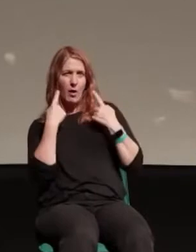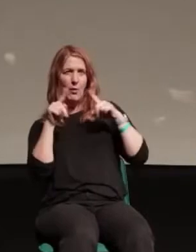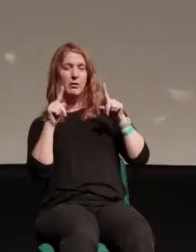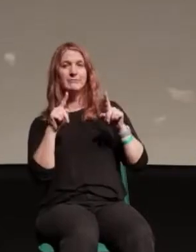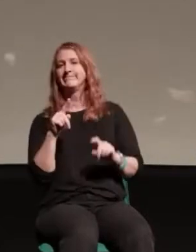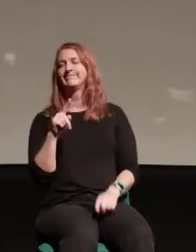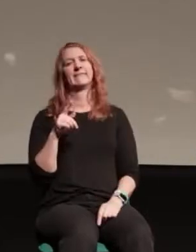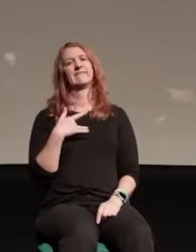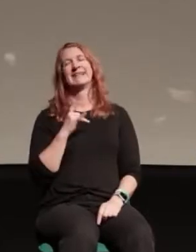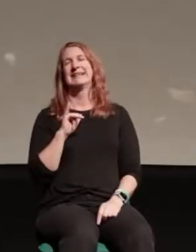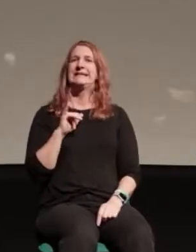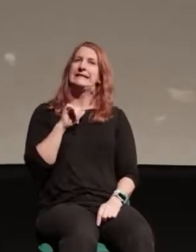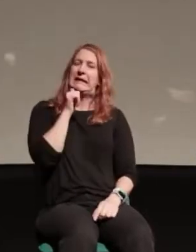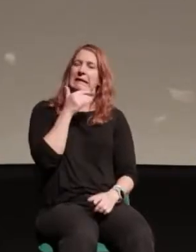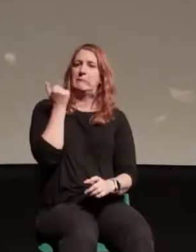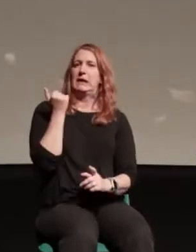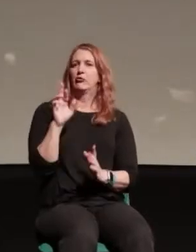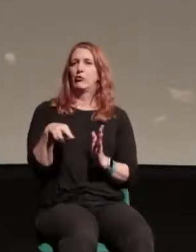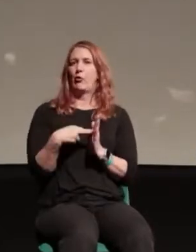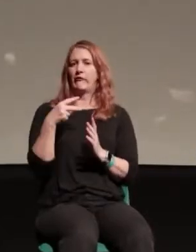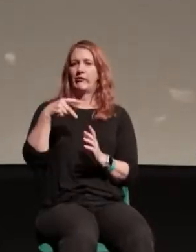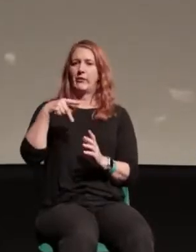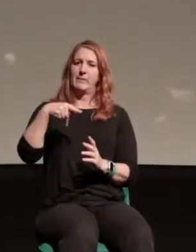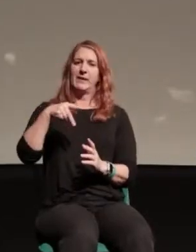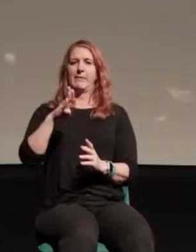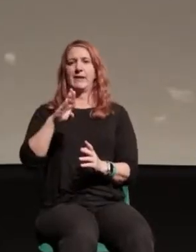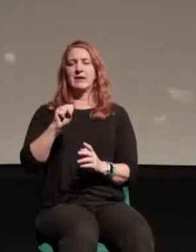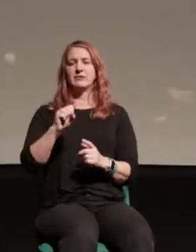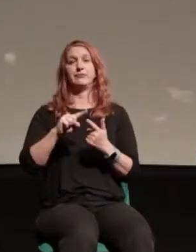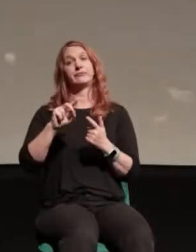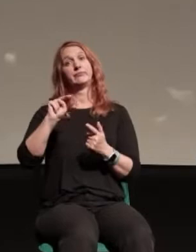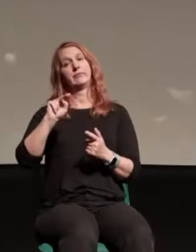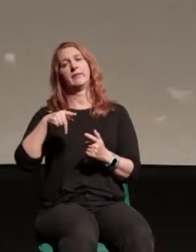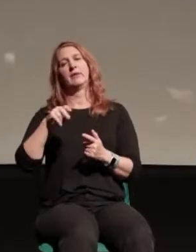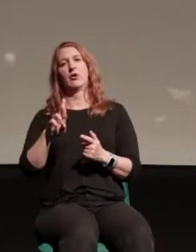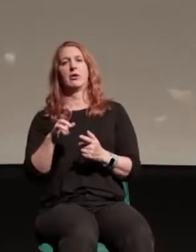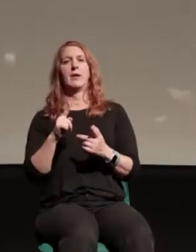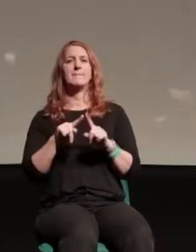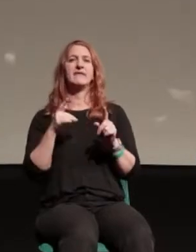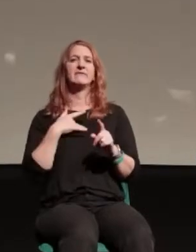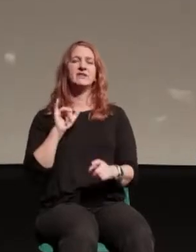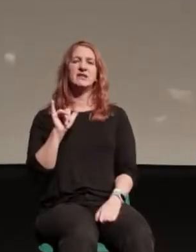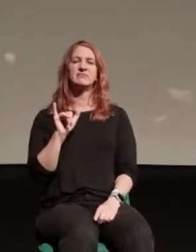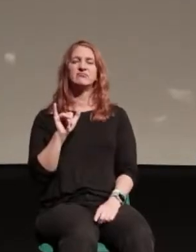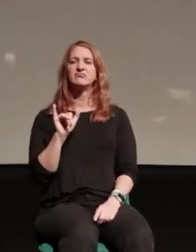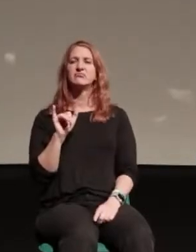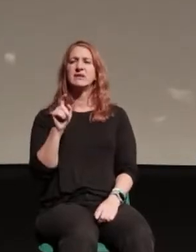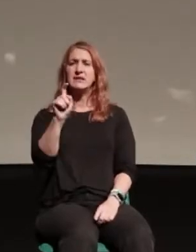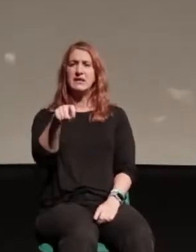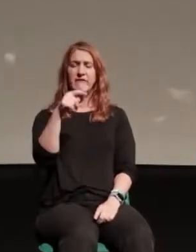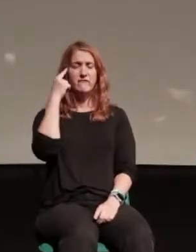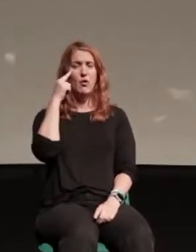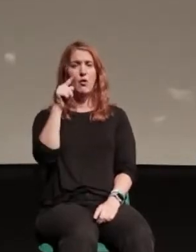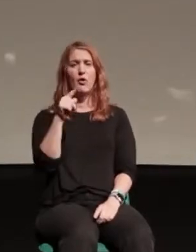sure that's the best role for PBS or NPR, even, that there is somehow a need for